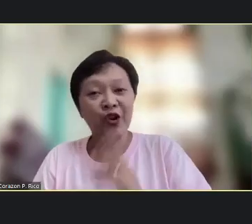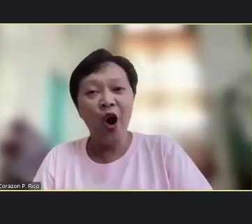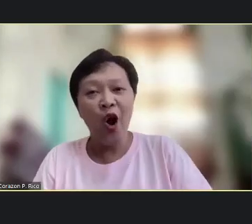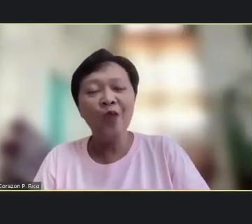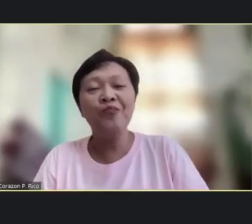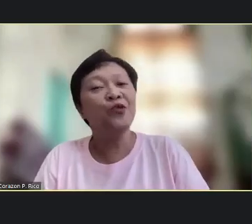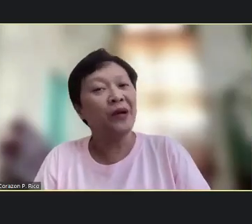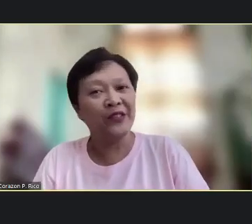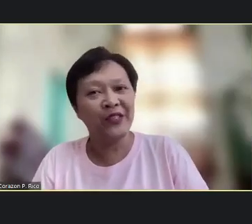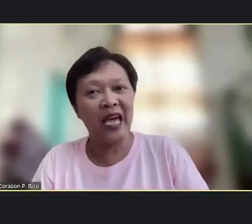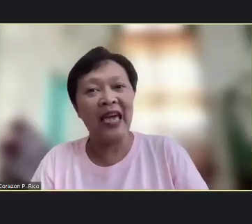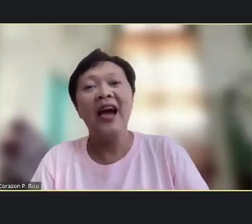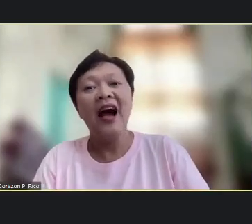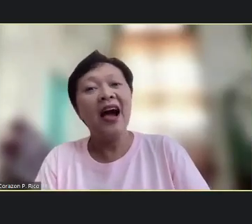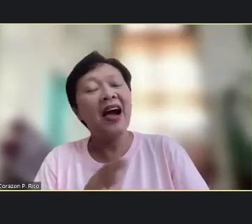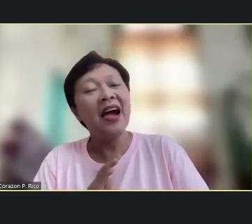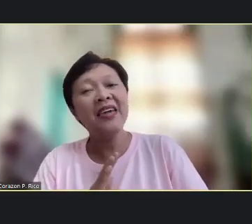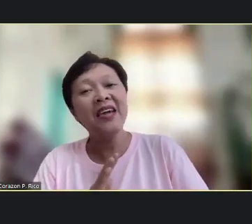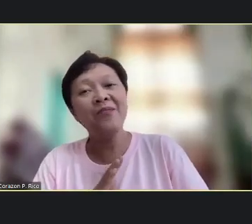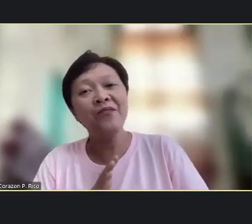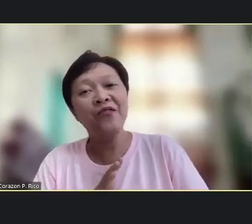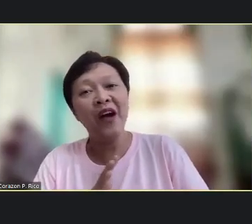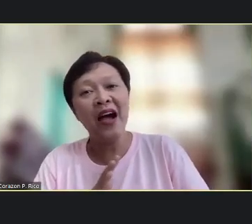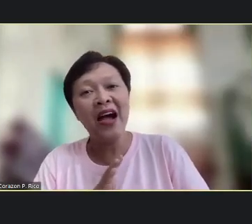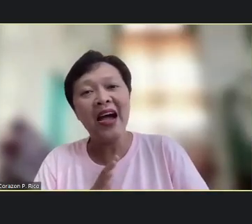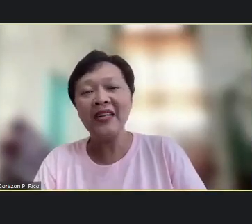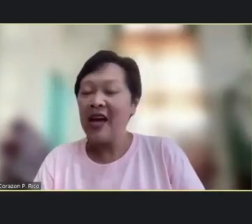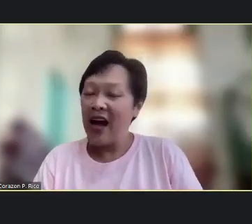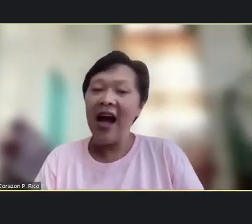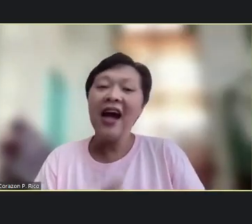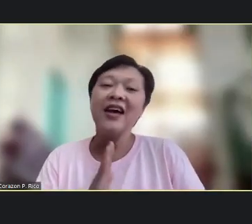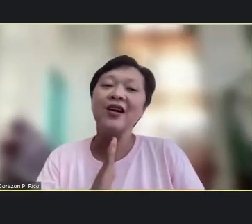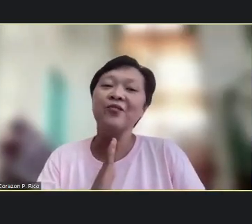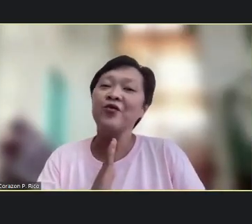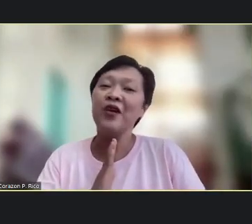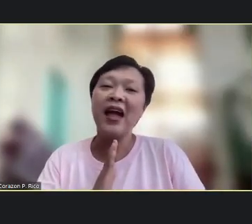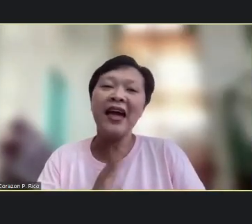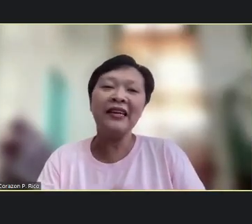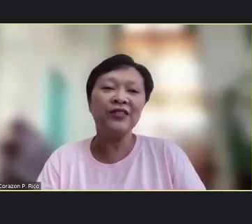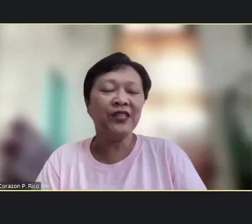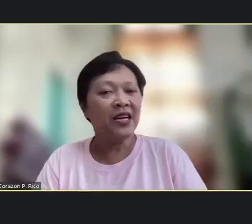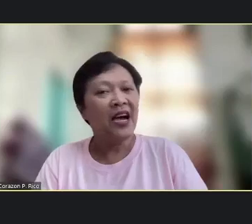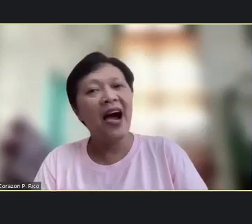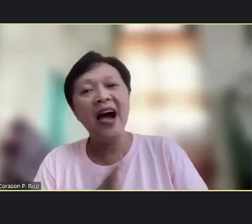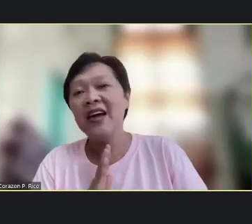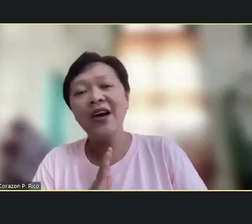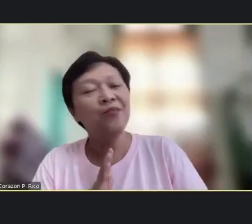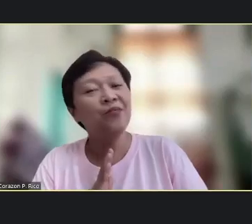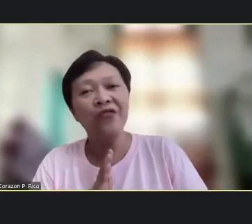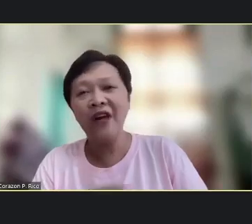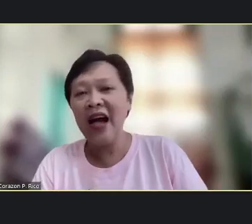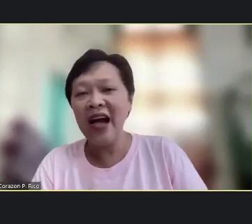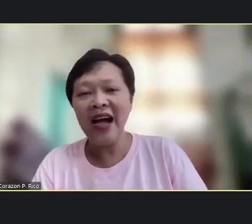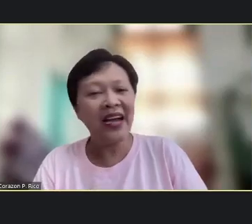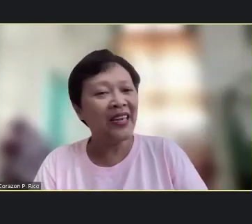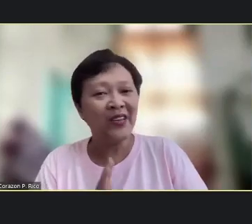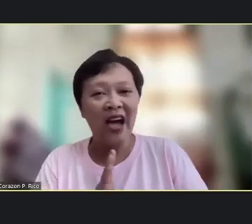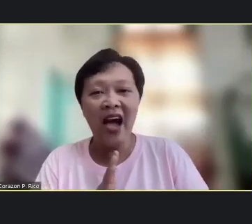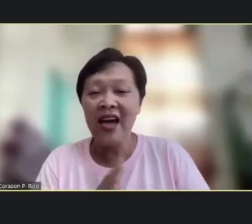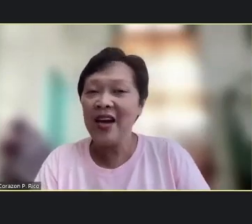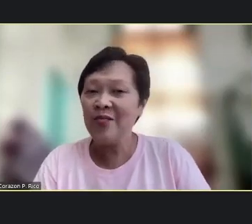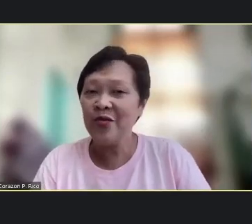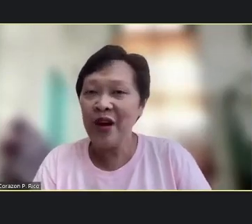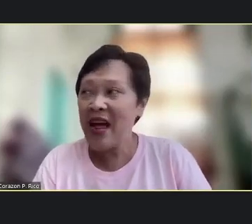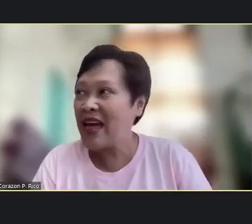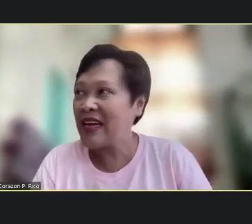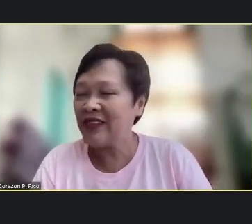I do hope you will say, I am fine, I am great, I am fine,